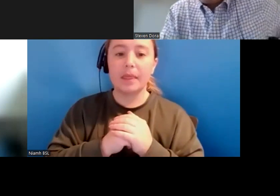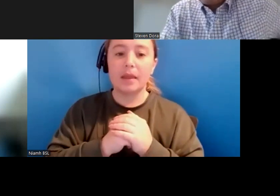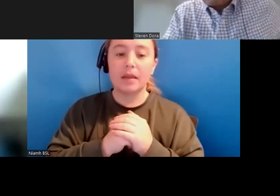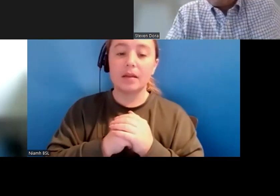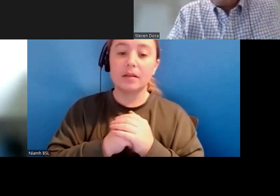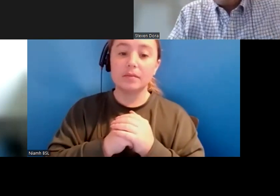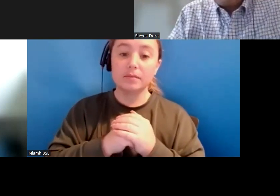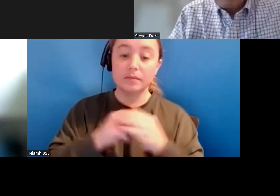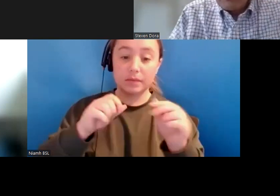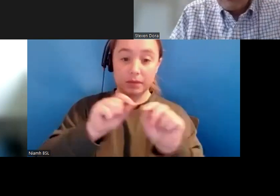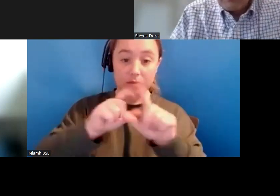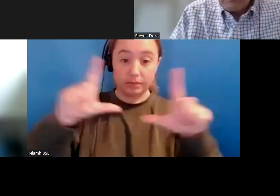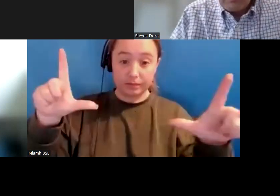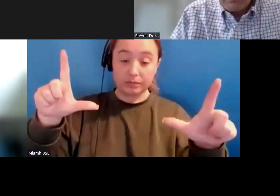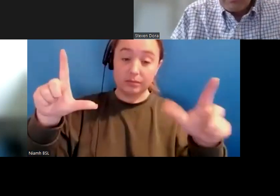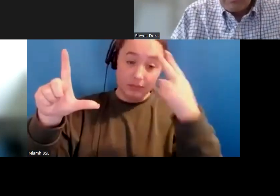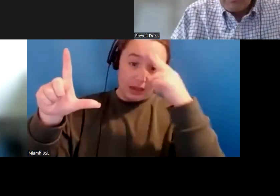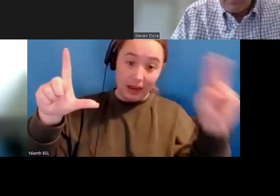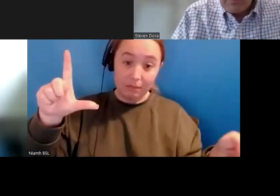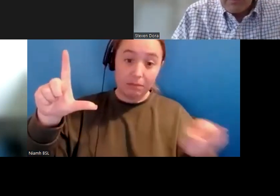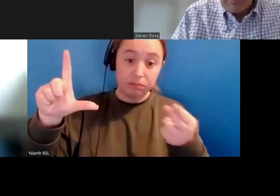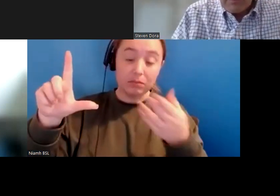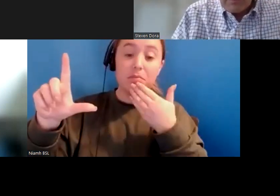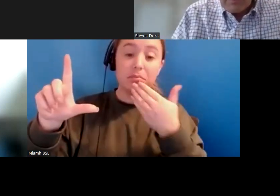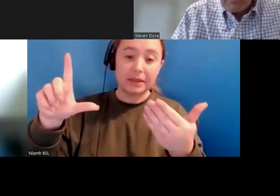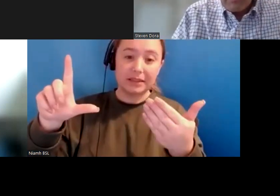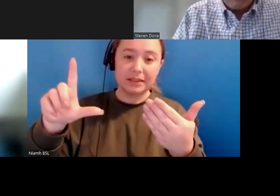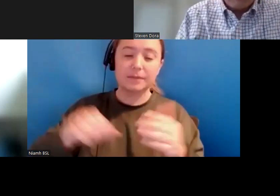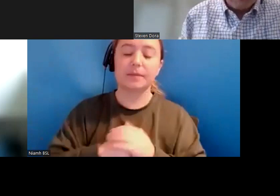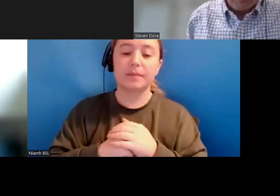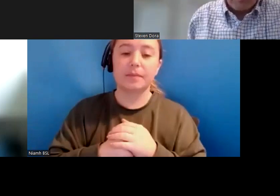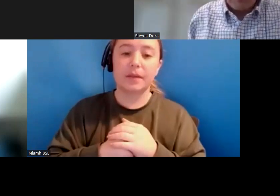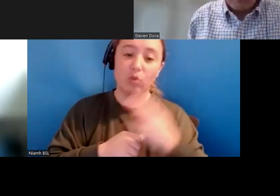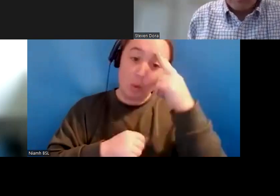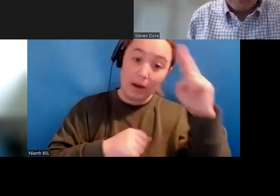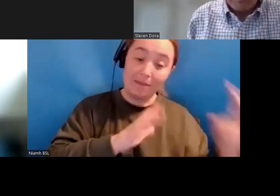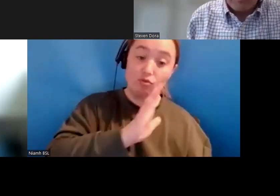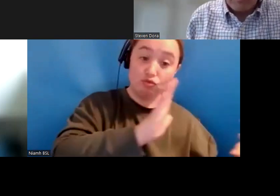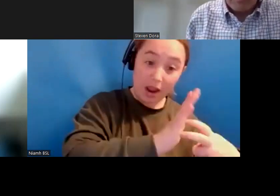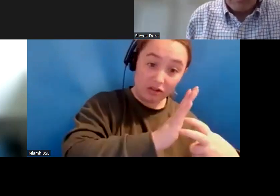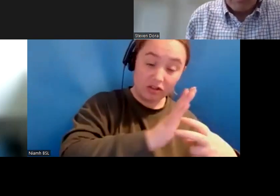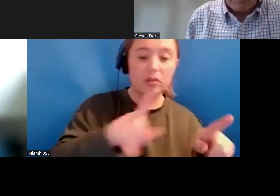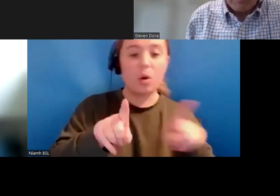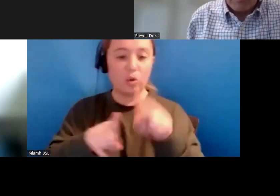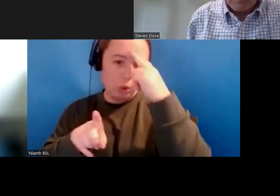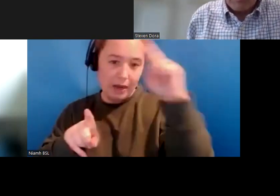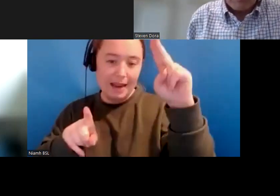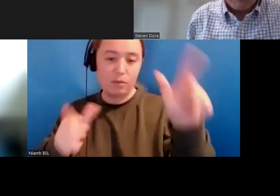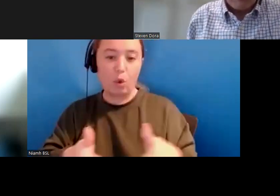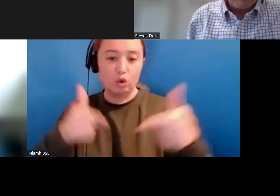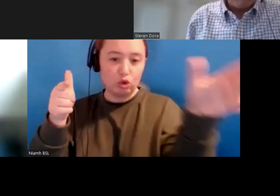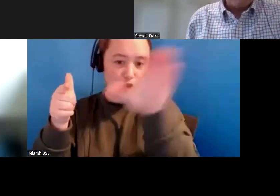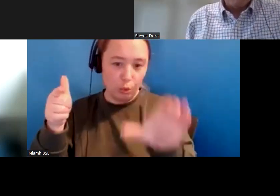be helpful to identify you, and if this was the same name that you were registered under as well. So just to be aware, parts of this event will